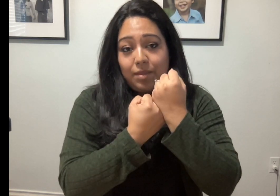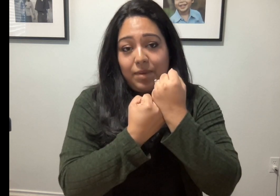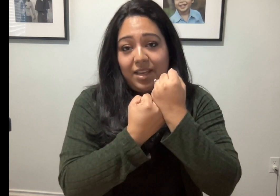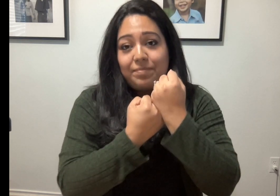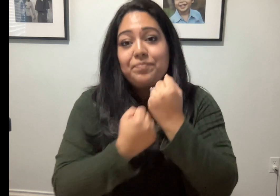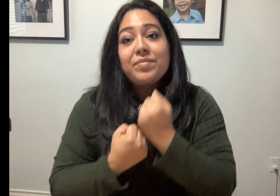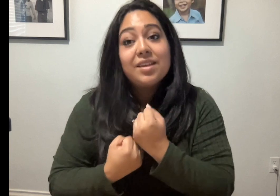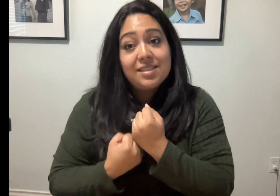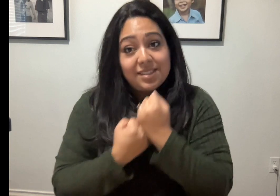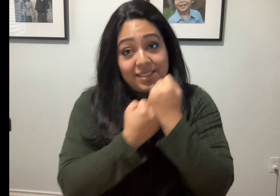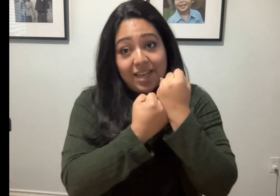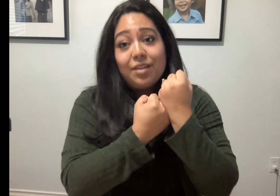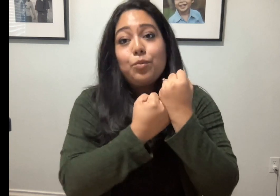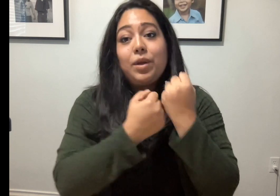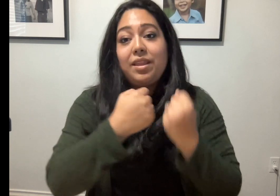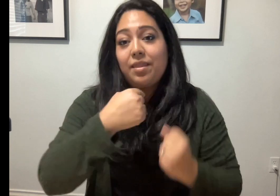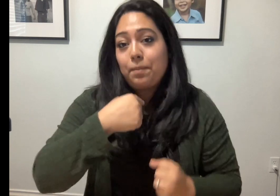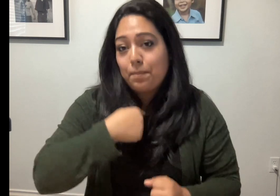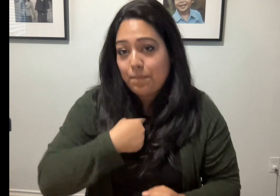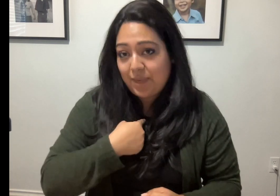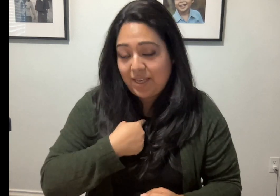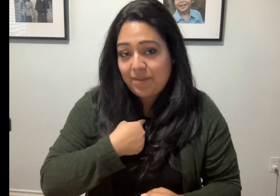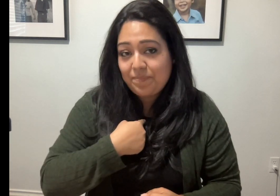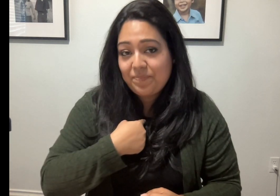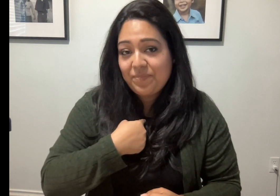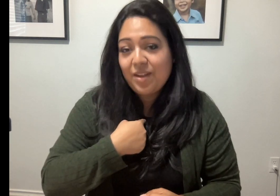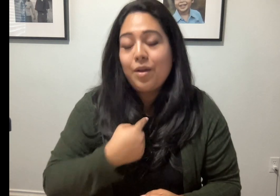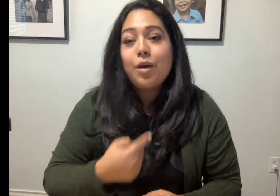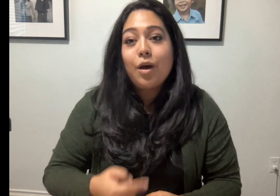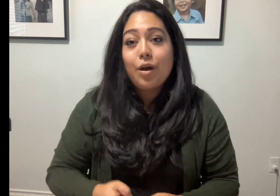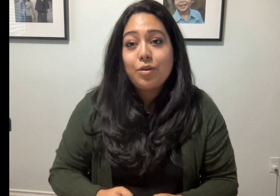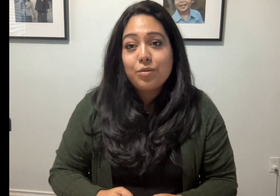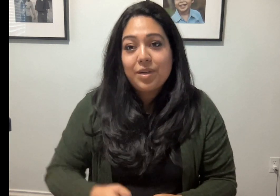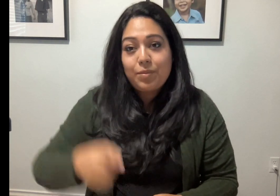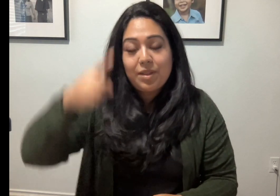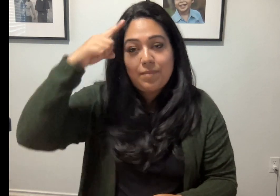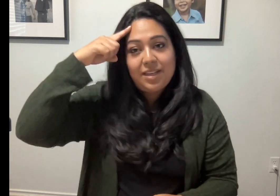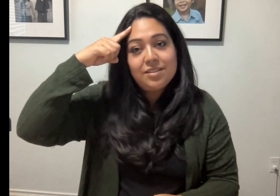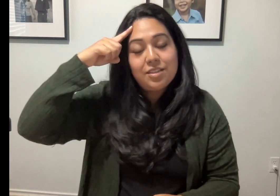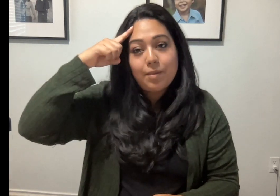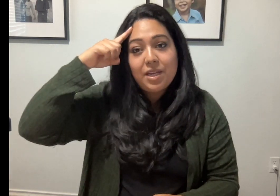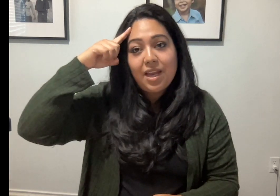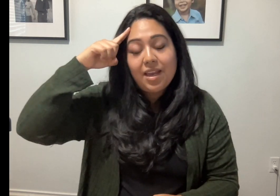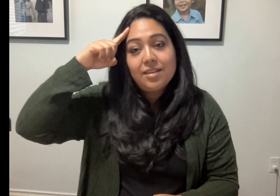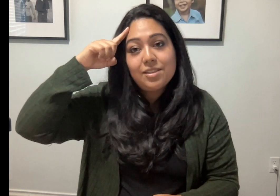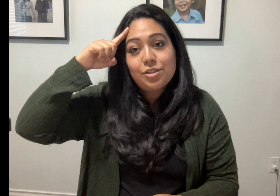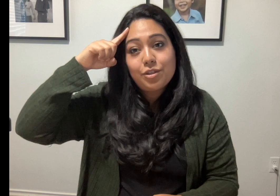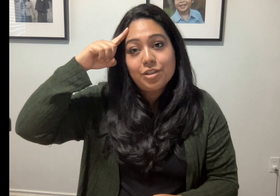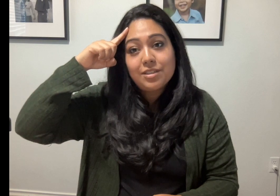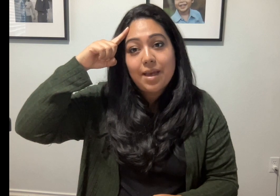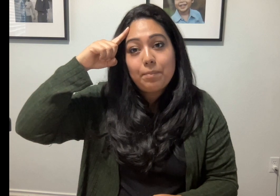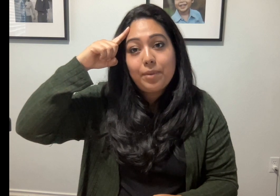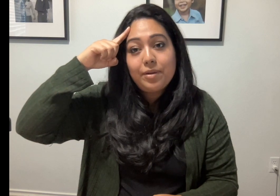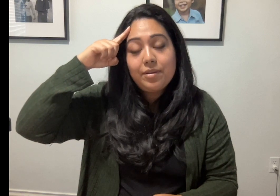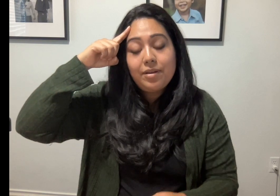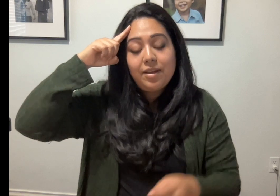me. Stand with me. Agree with me. Dominant hand is to your temple.